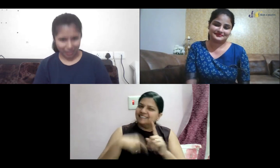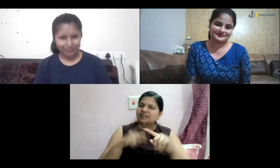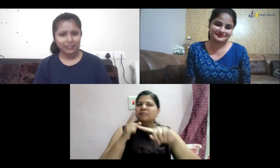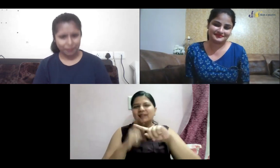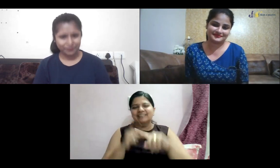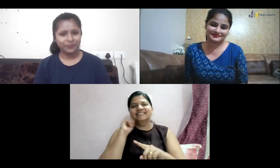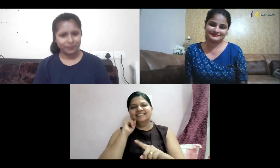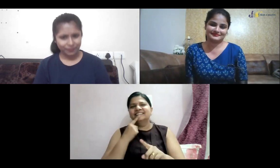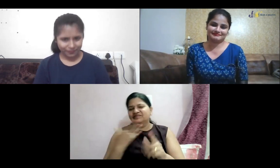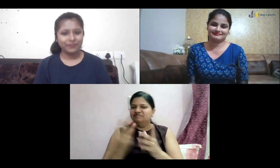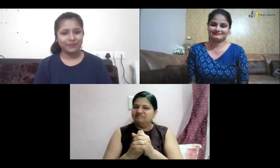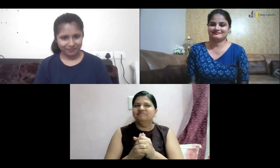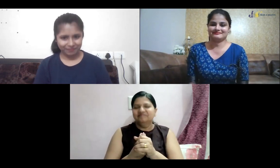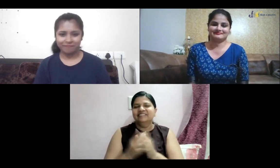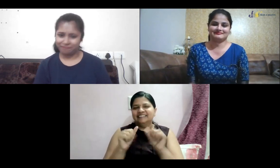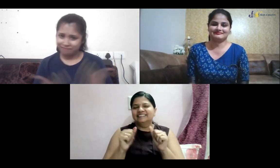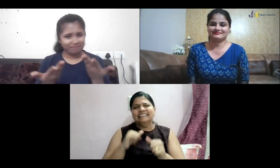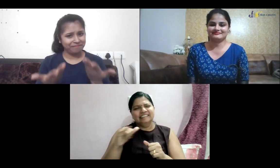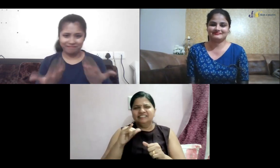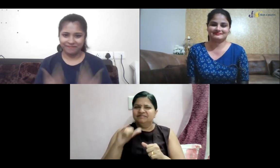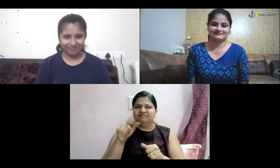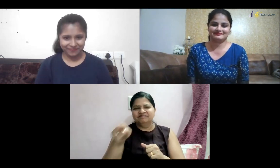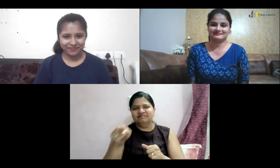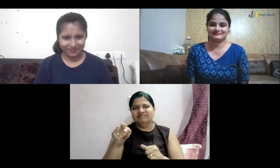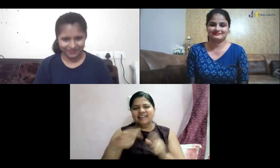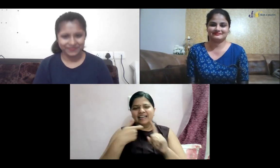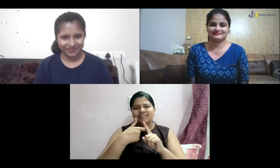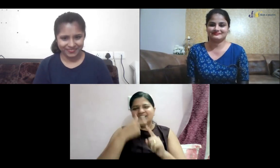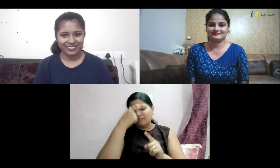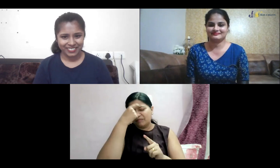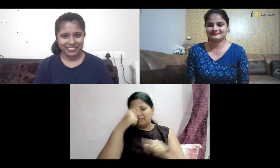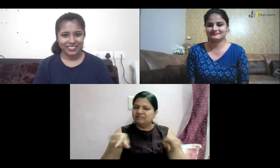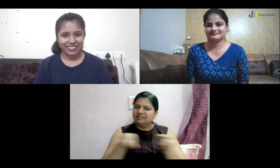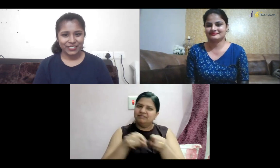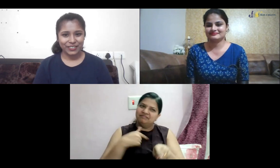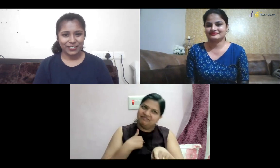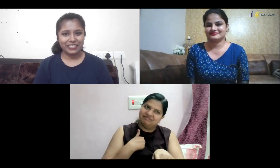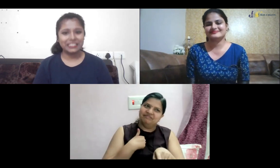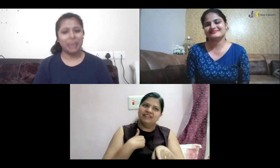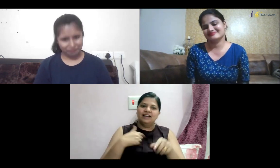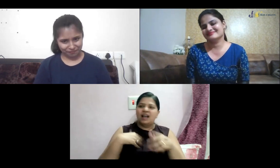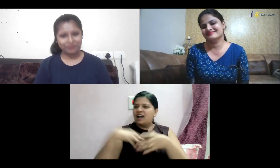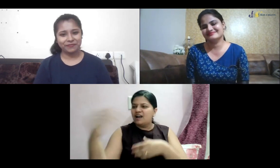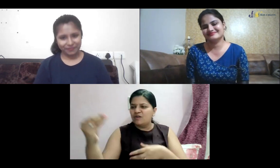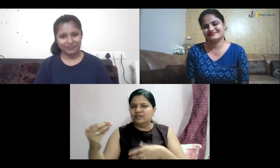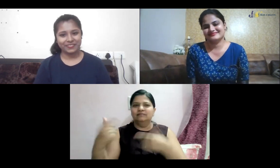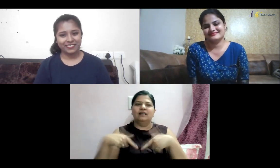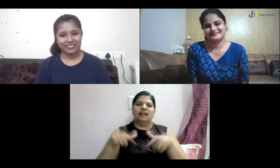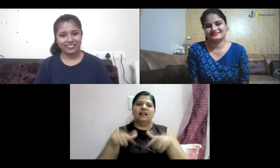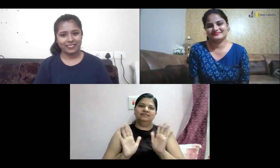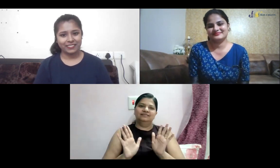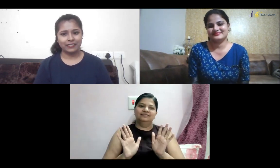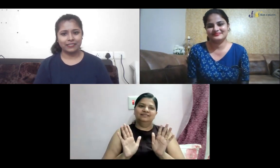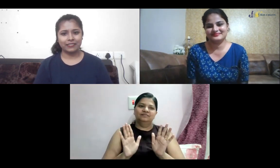So I would like to share some personal things and also related to the deaf community. Yes, yes. Yeah, I also